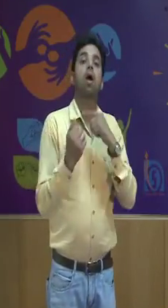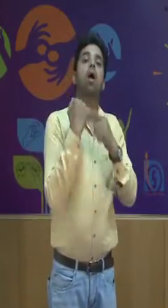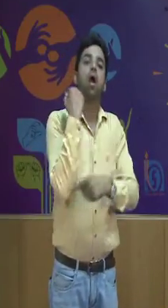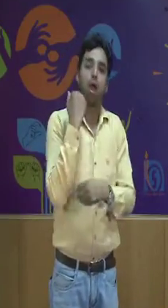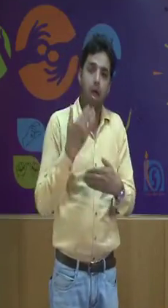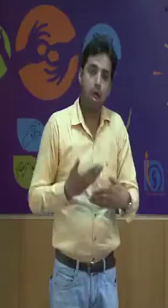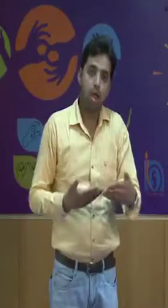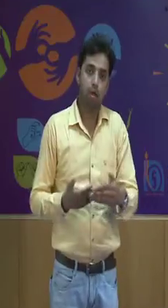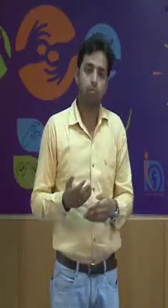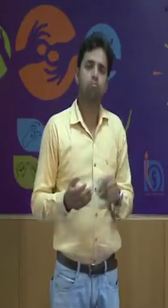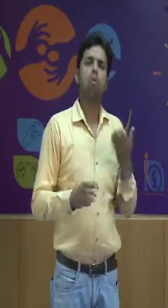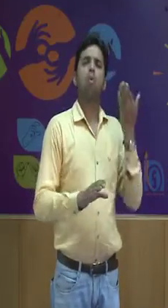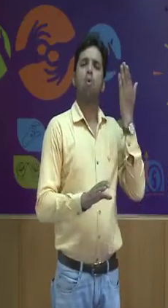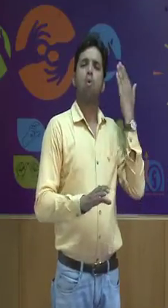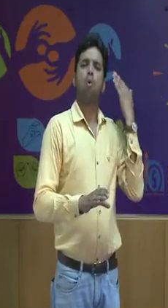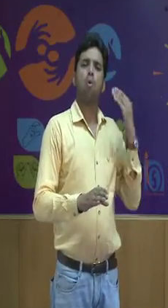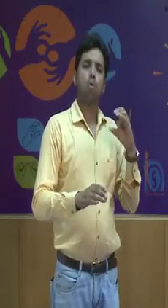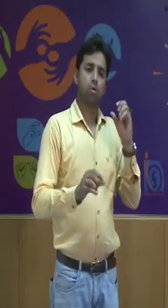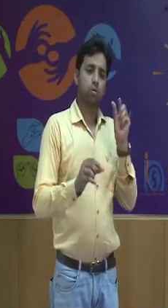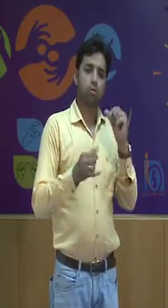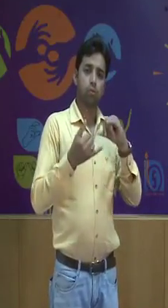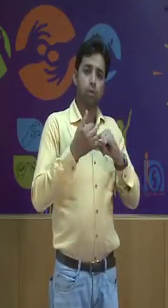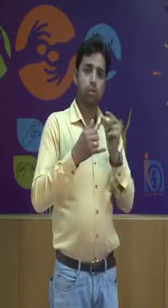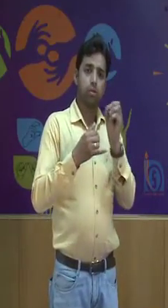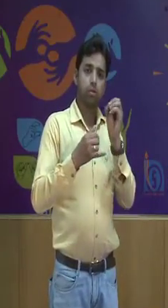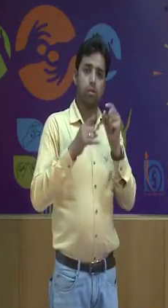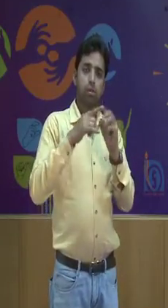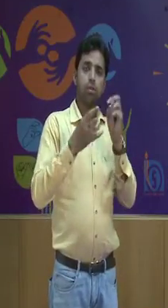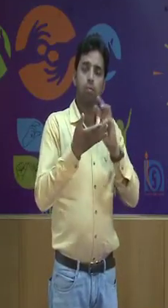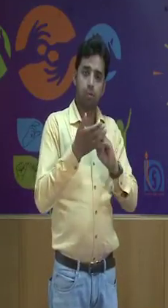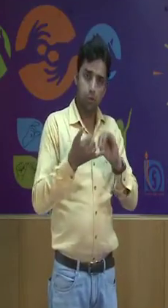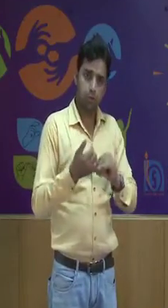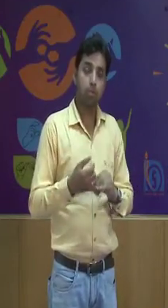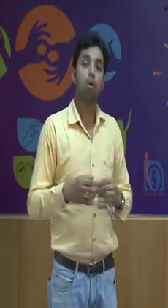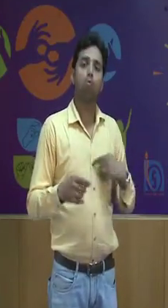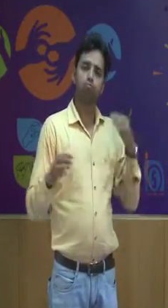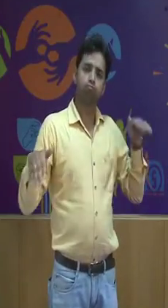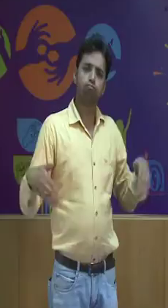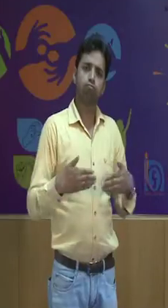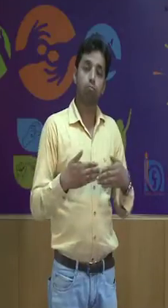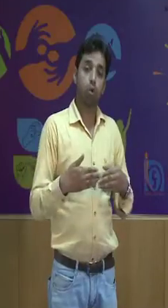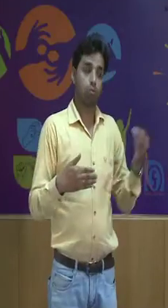ending old customs and introducing modern and new customs.